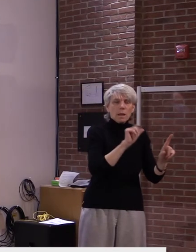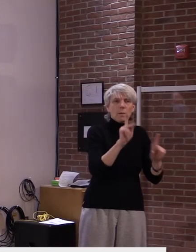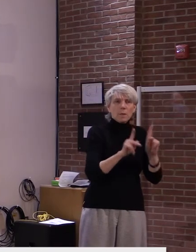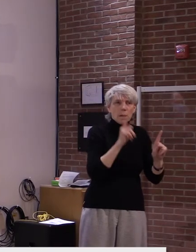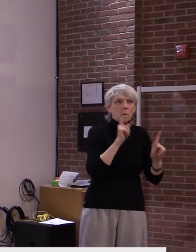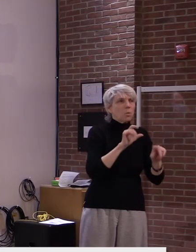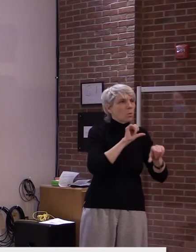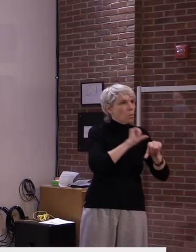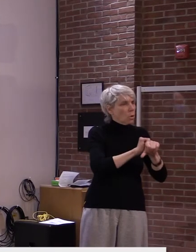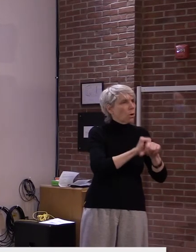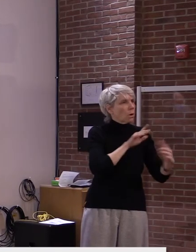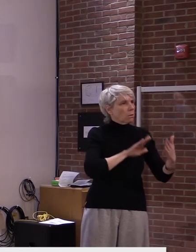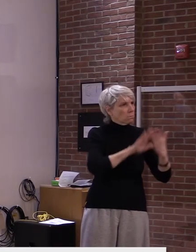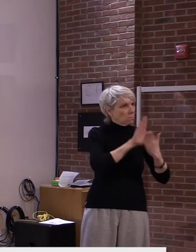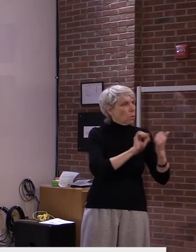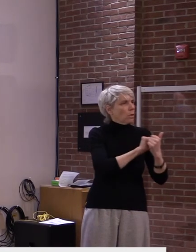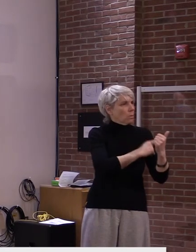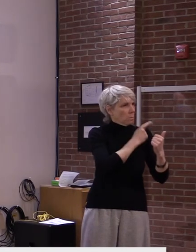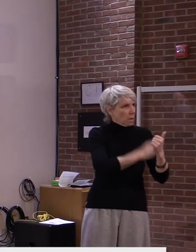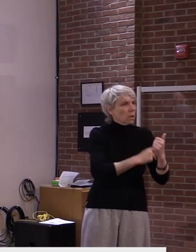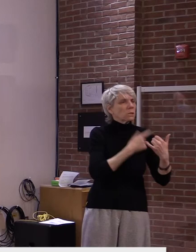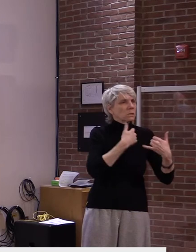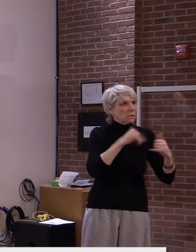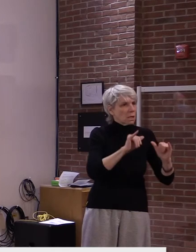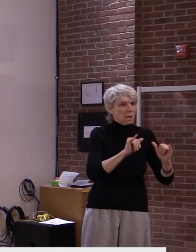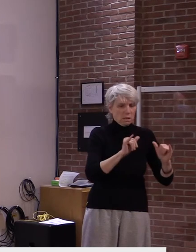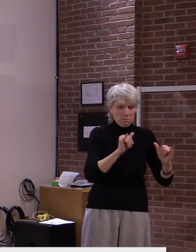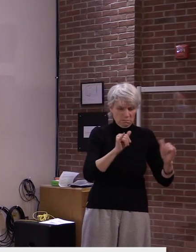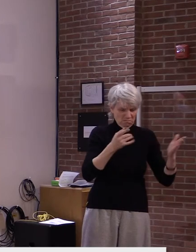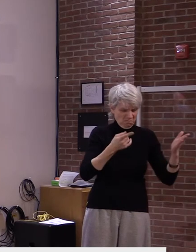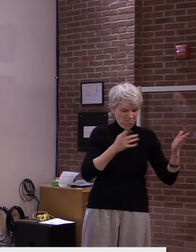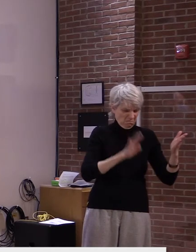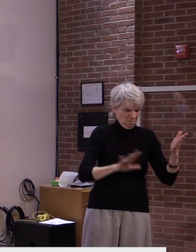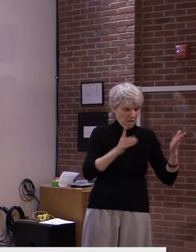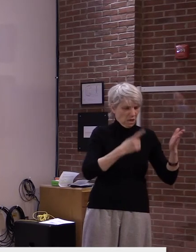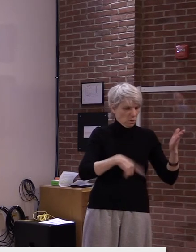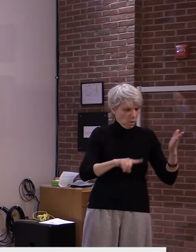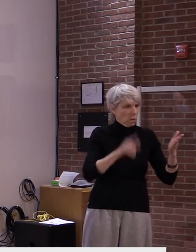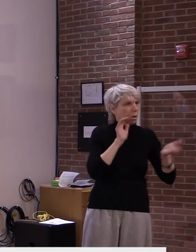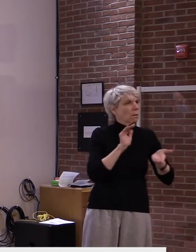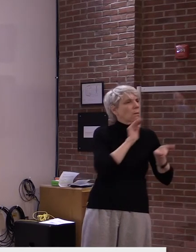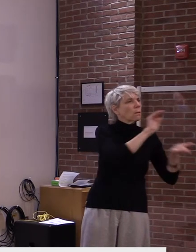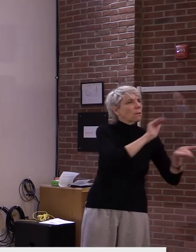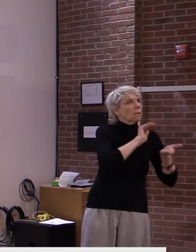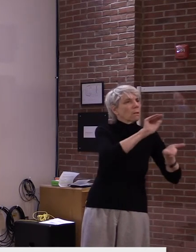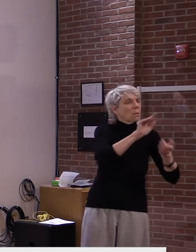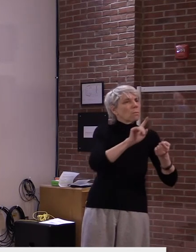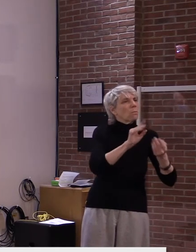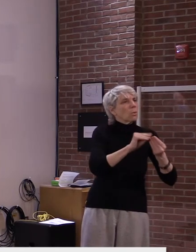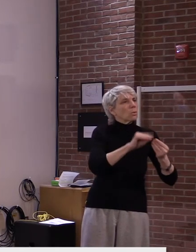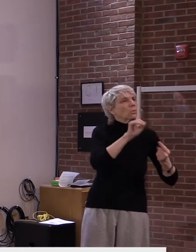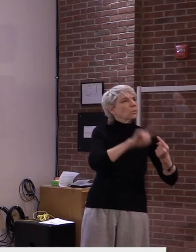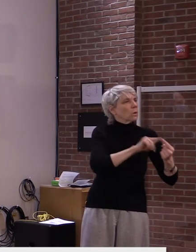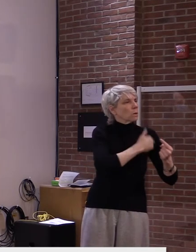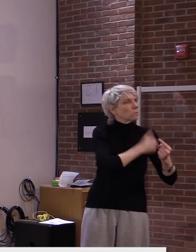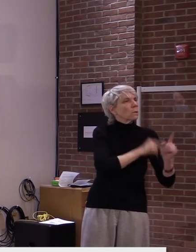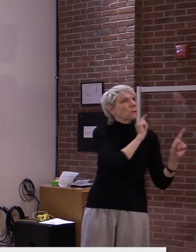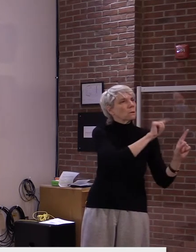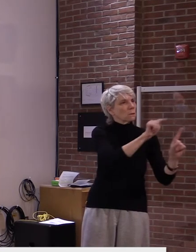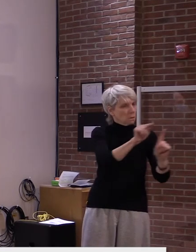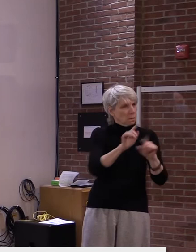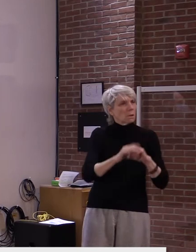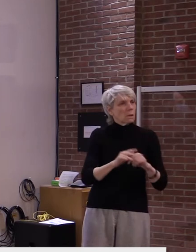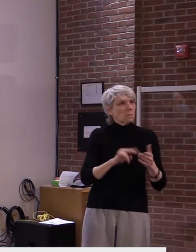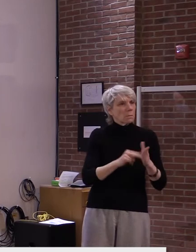the hospitals in the upcoming week. And so that person should use the